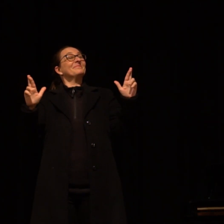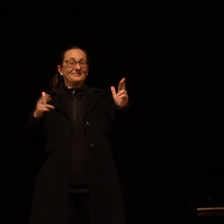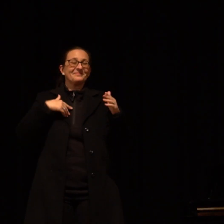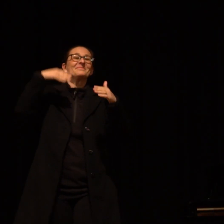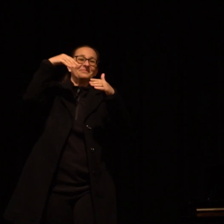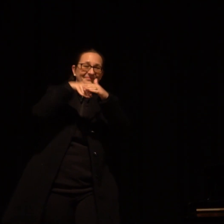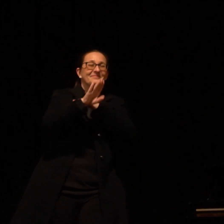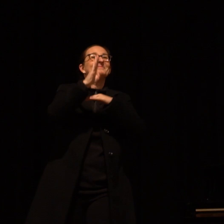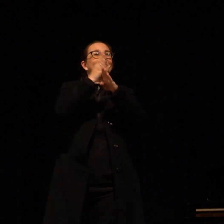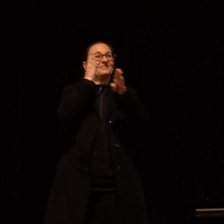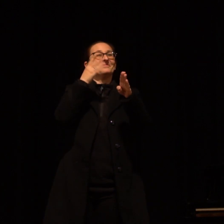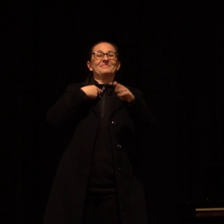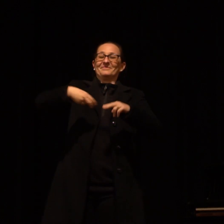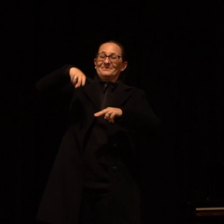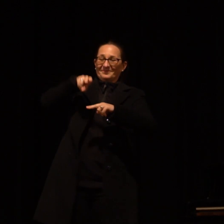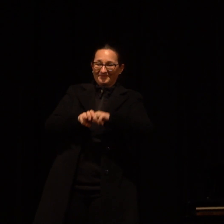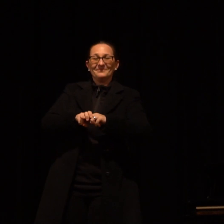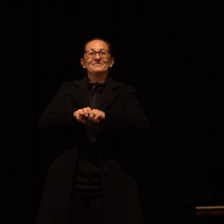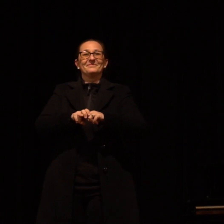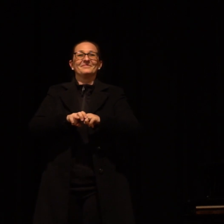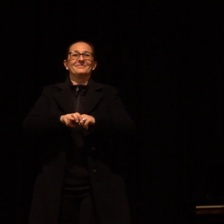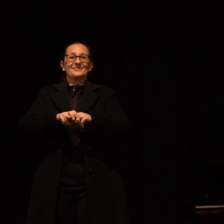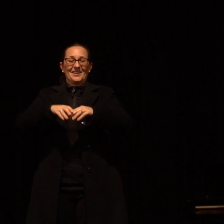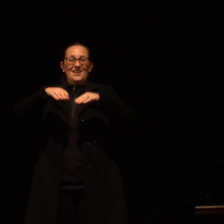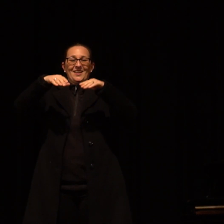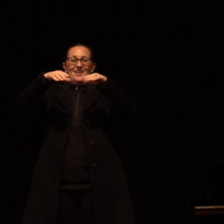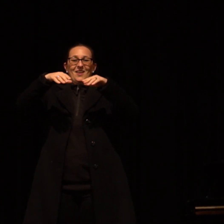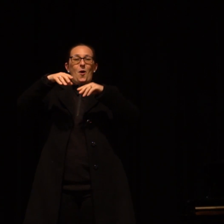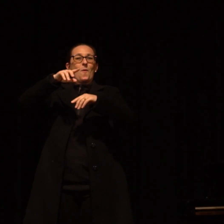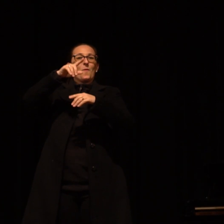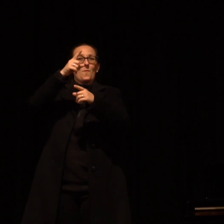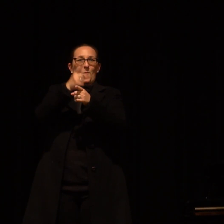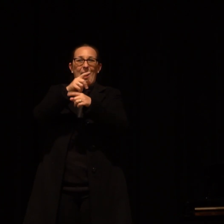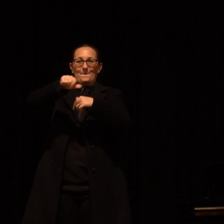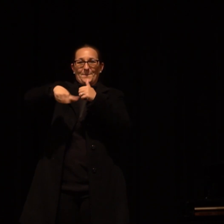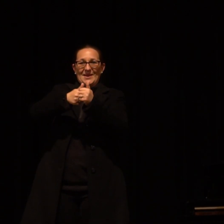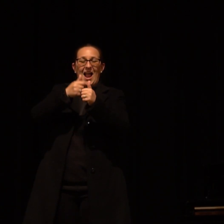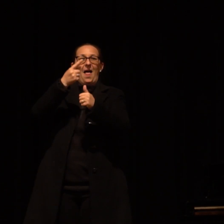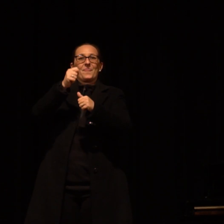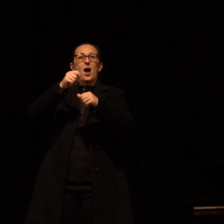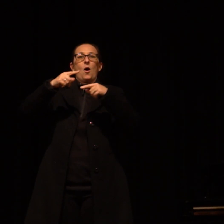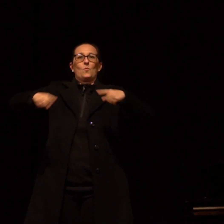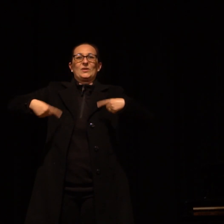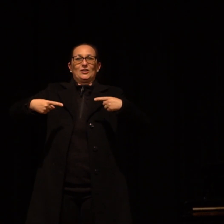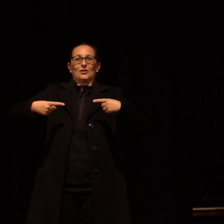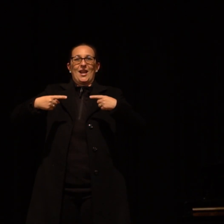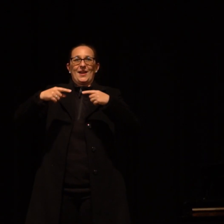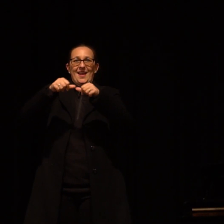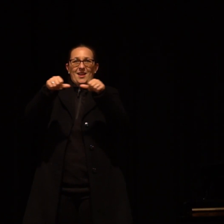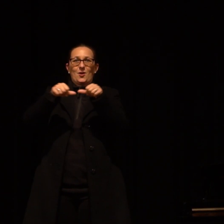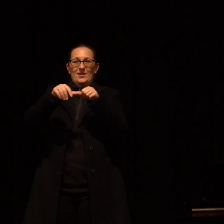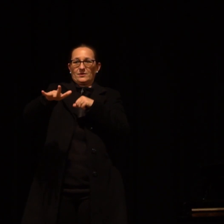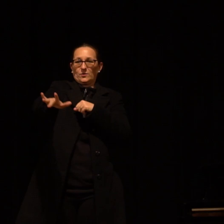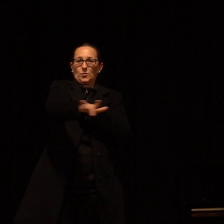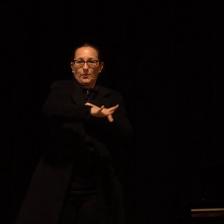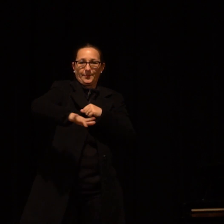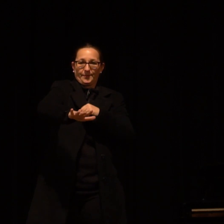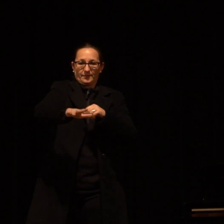So Harry shows up, I get on the bus and take my seat. Now, I sat